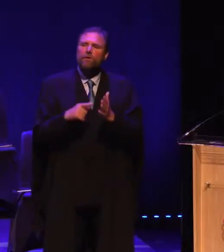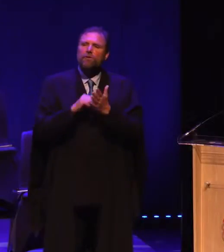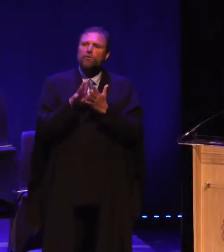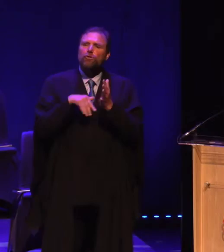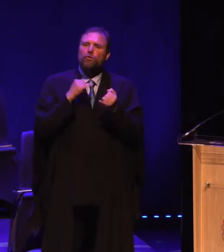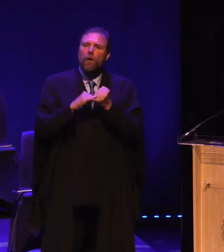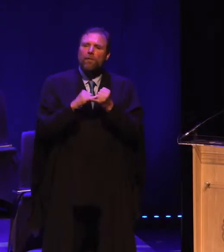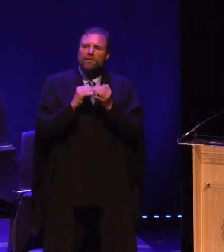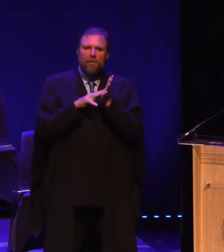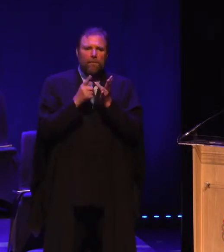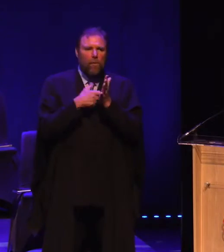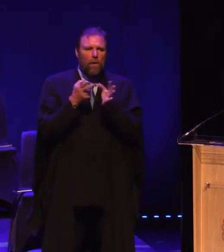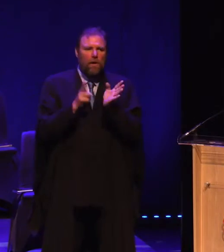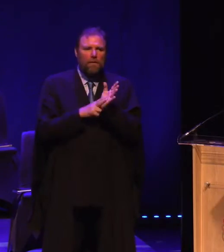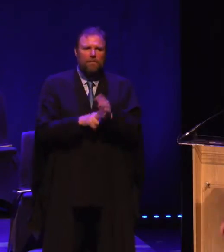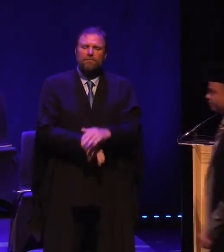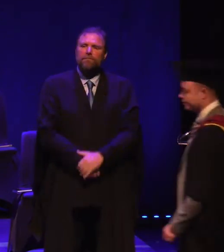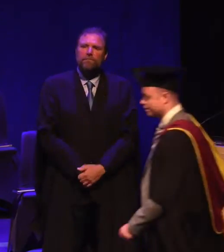Thomas Morgan.